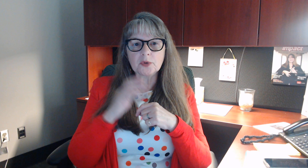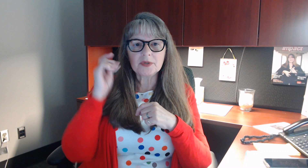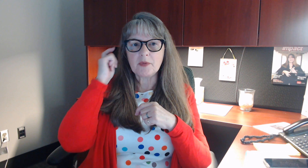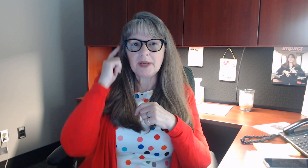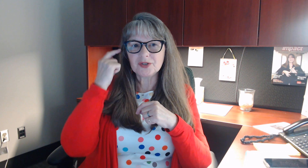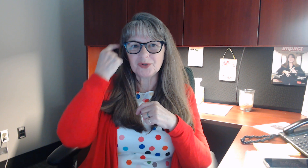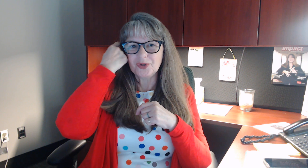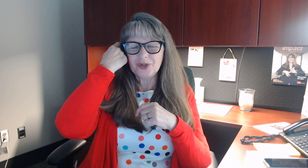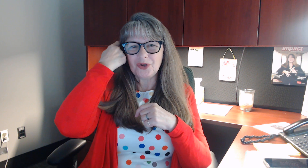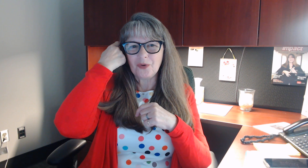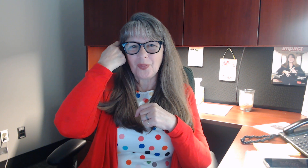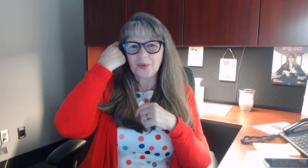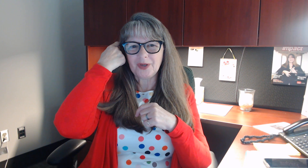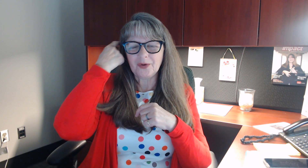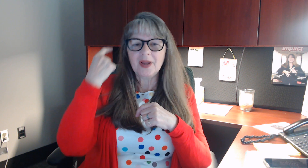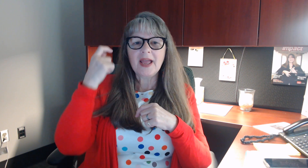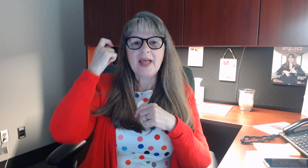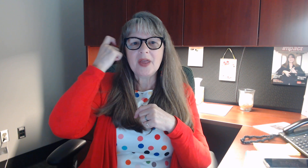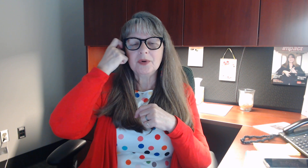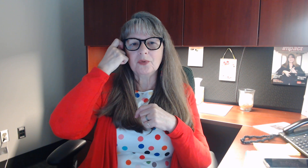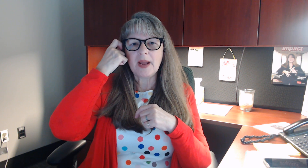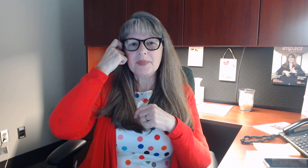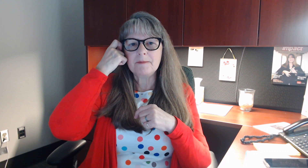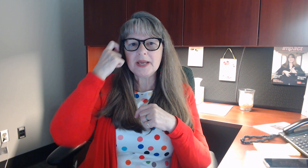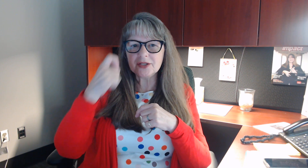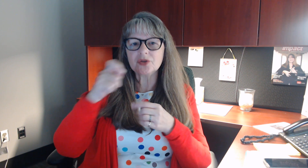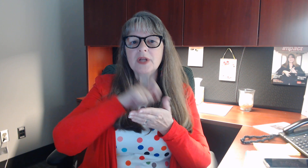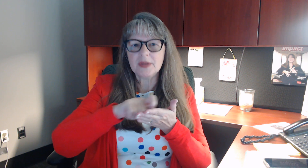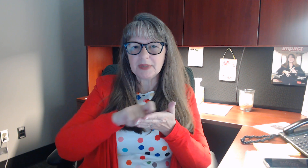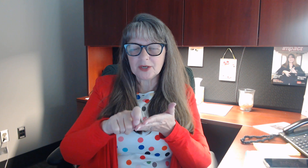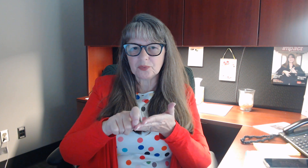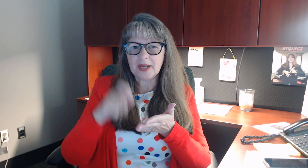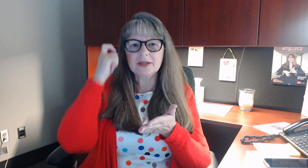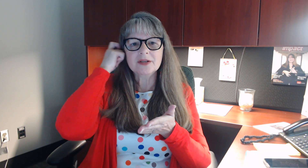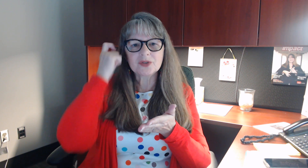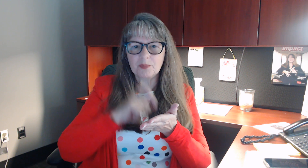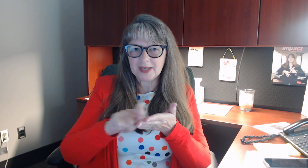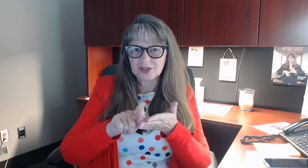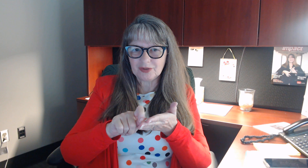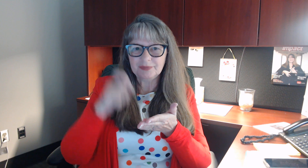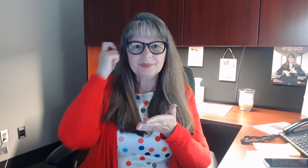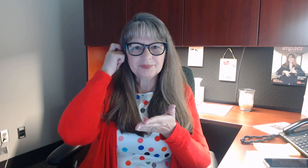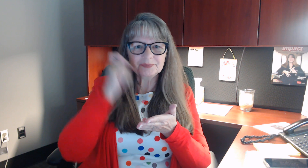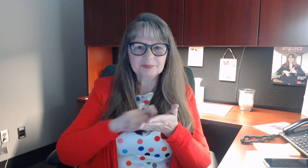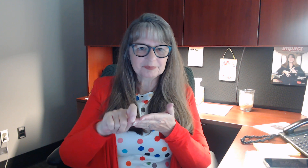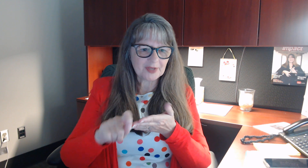always have a pencil, you know, on their ear, and they would grab that pencil and then begin to write. So pencil, that's what you're